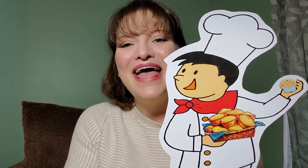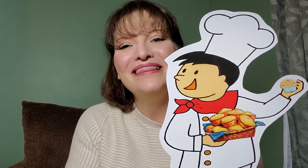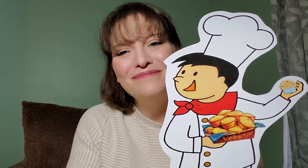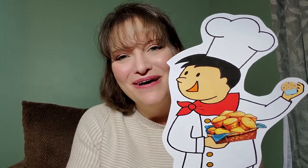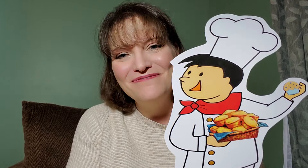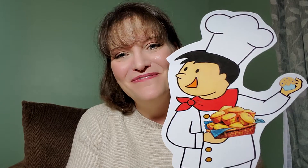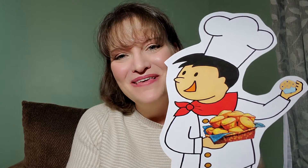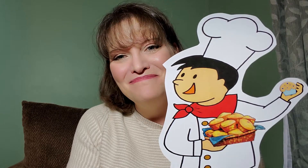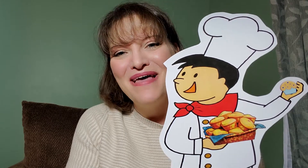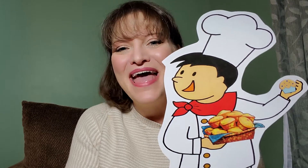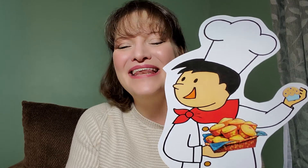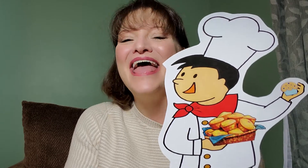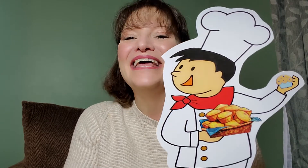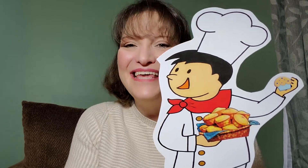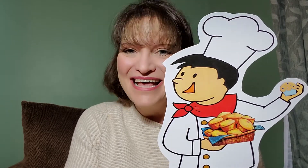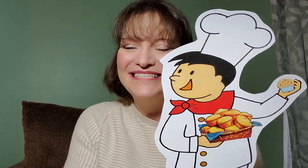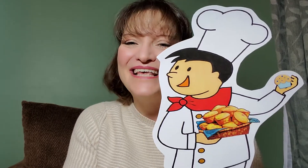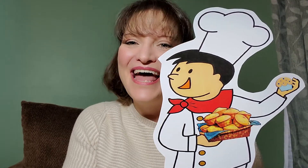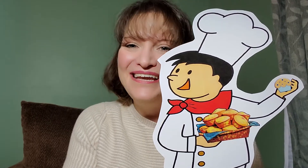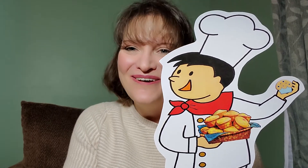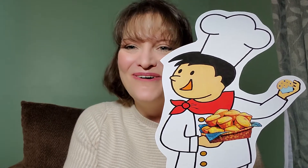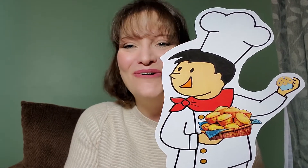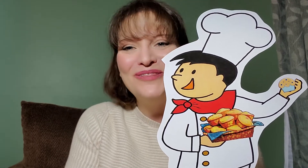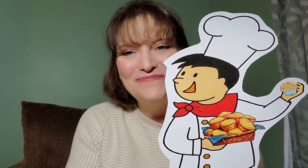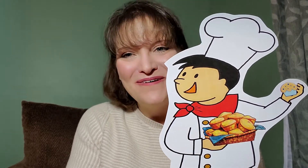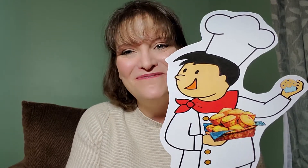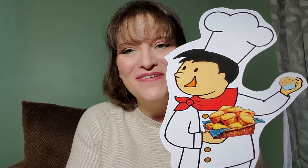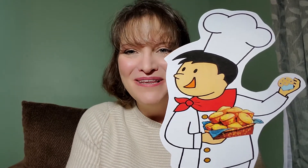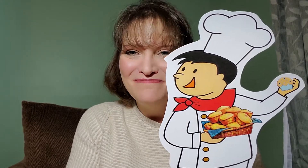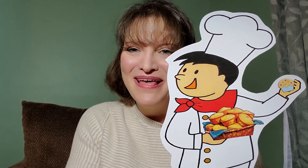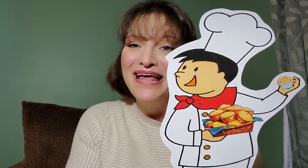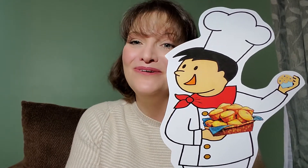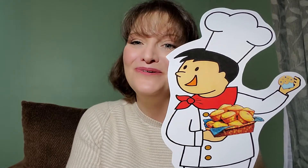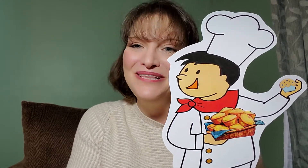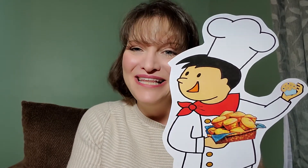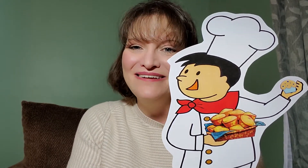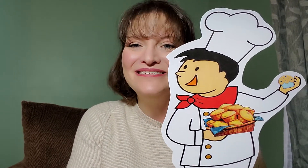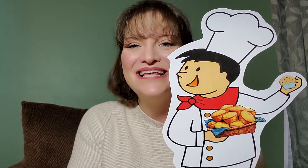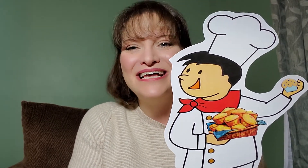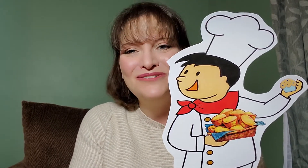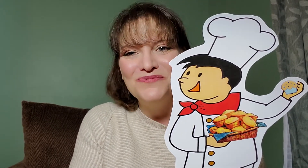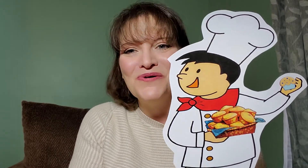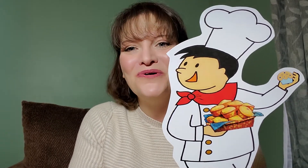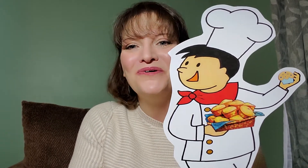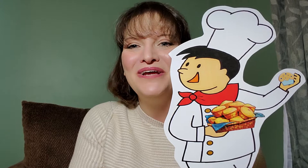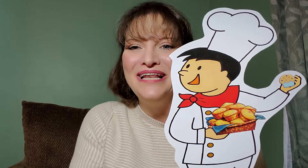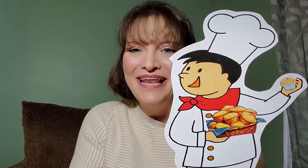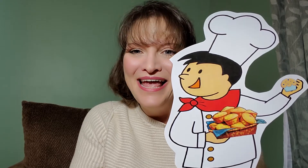the Muffin Man. Yes, I know the Muffin Man who lives on Drury